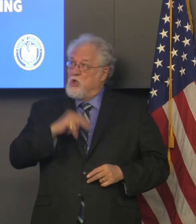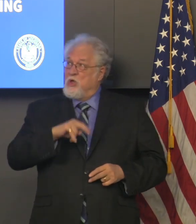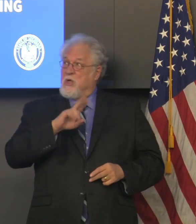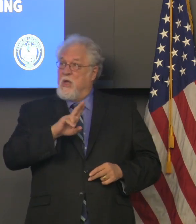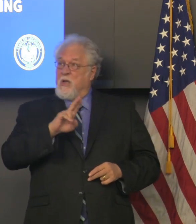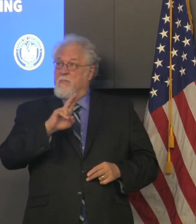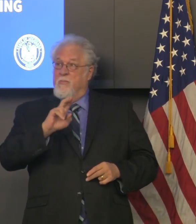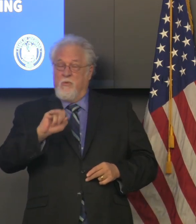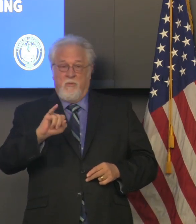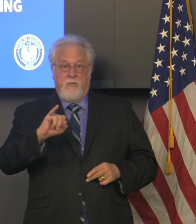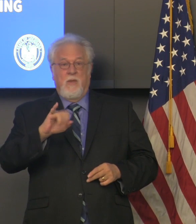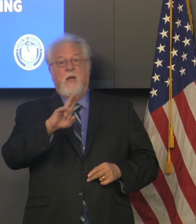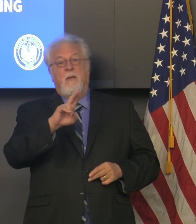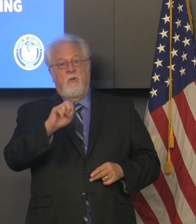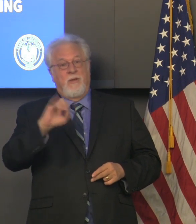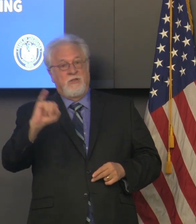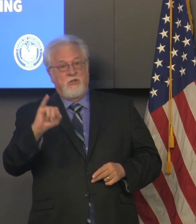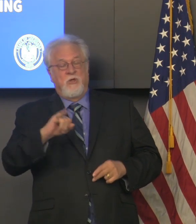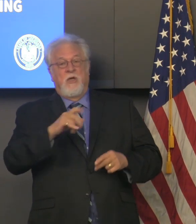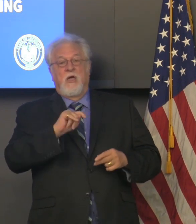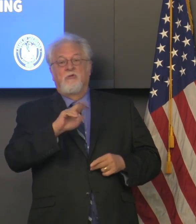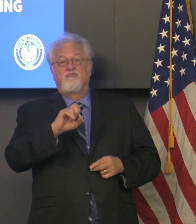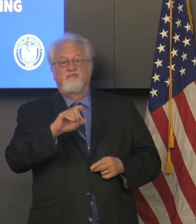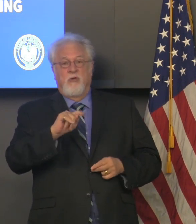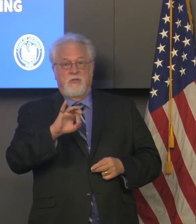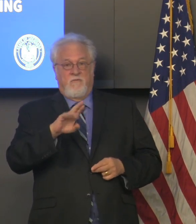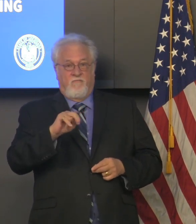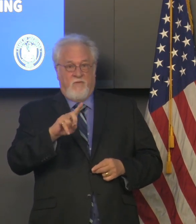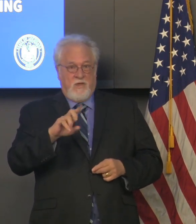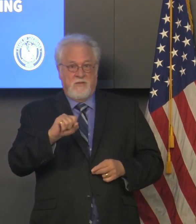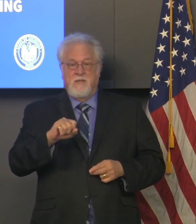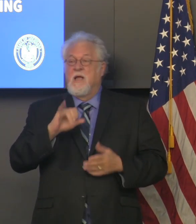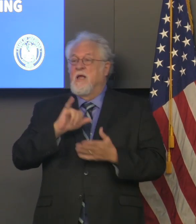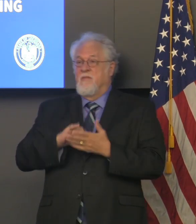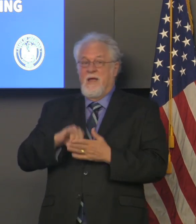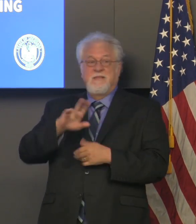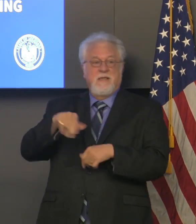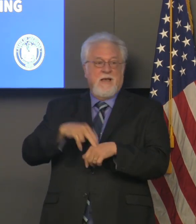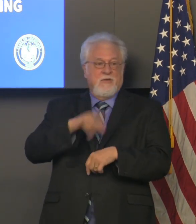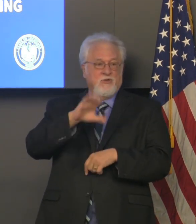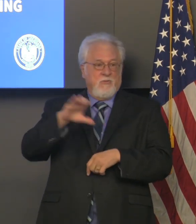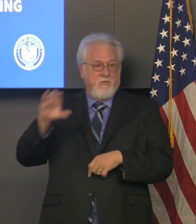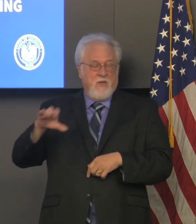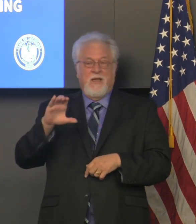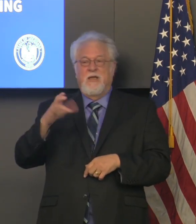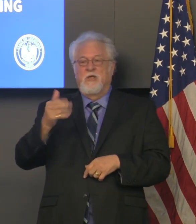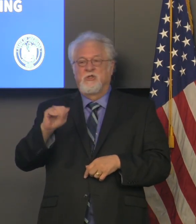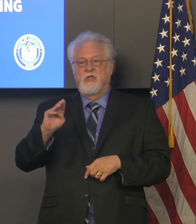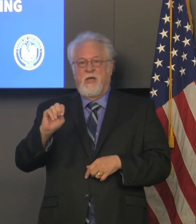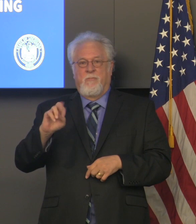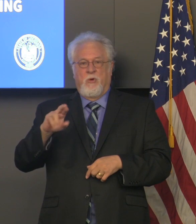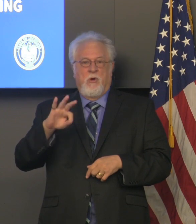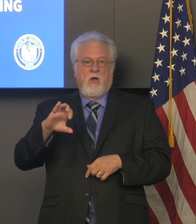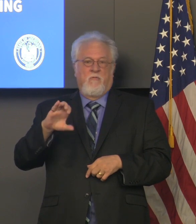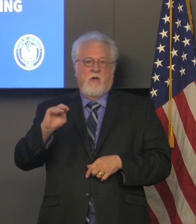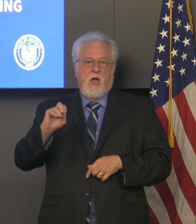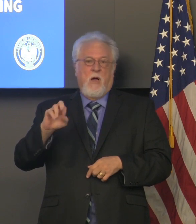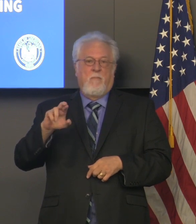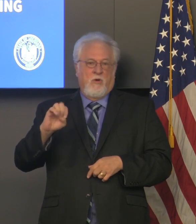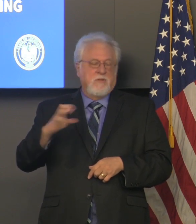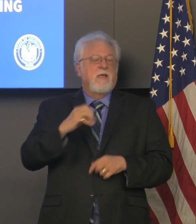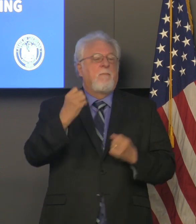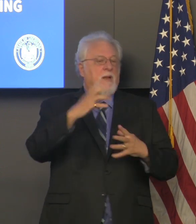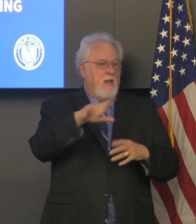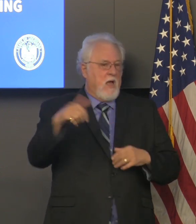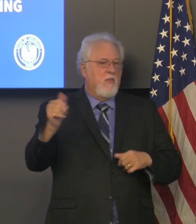unemployment insurance trust funds. And I know this is something that the National Chamber of Commerce is working on, and many other business organizations